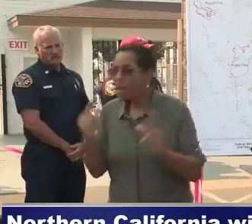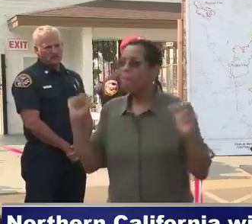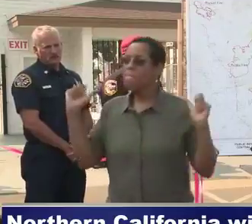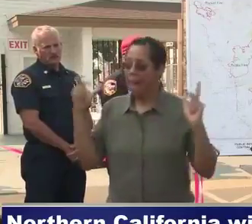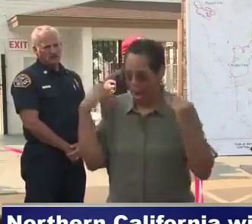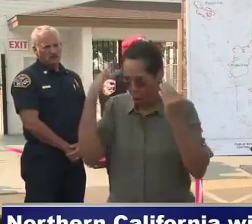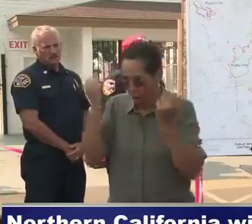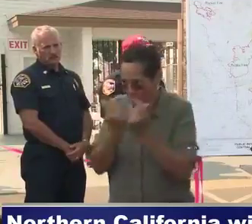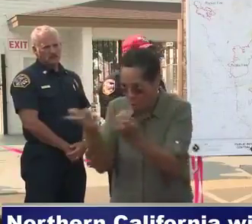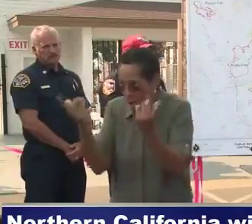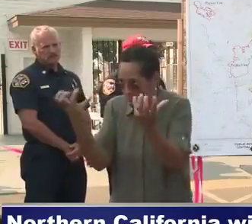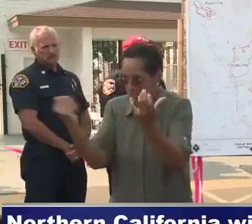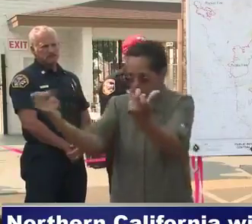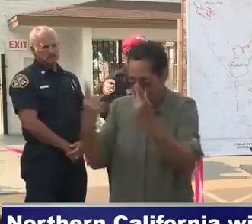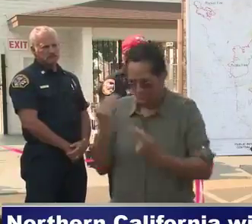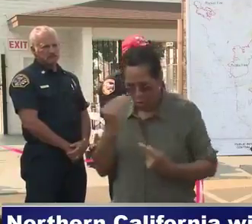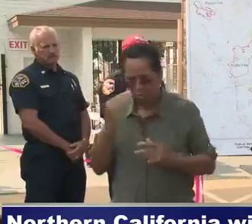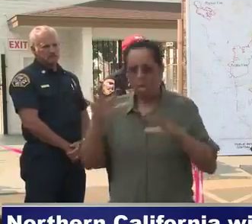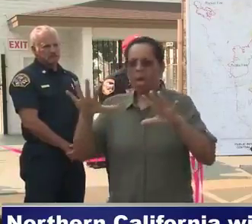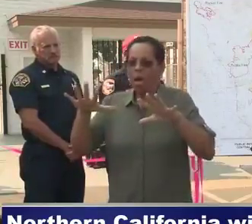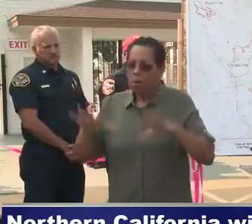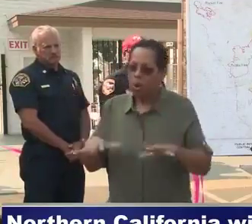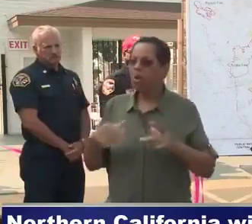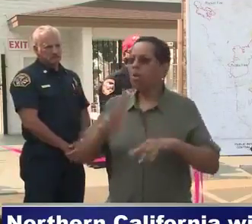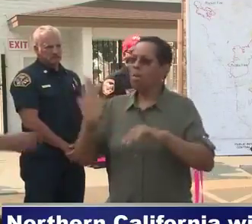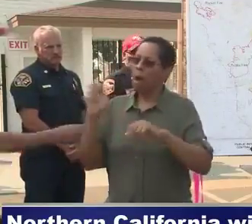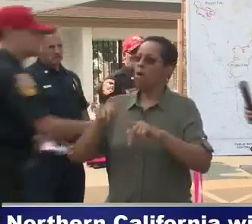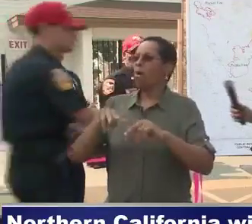into some sense of normalcy. So thank you.